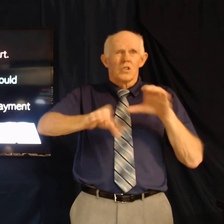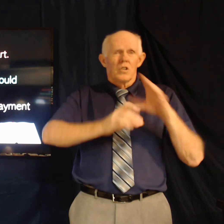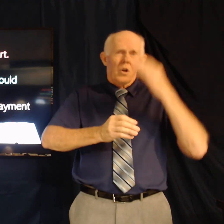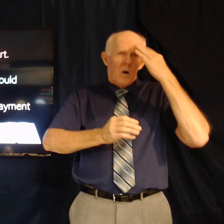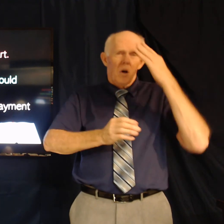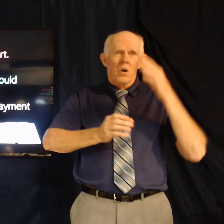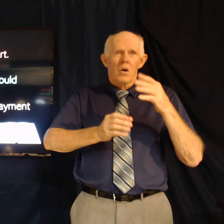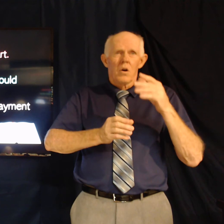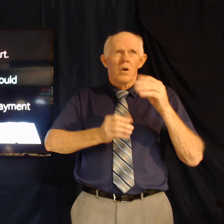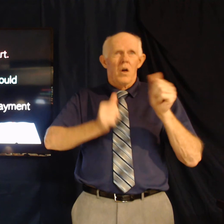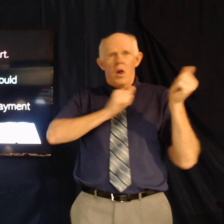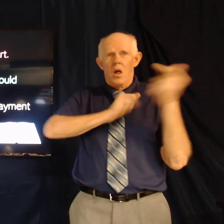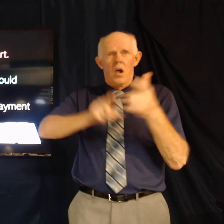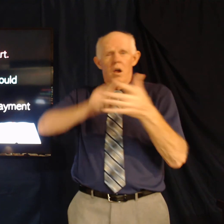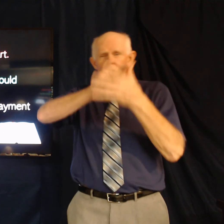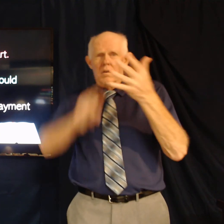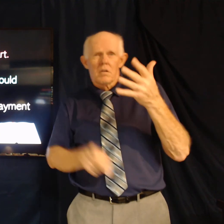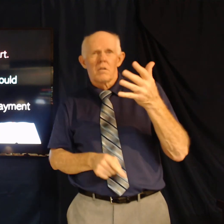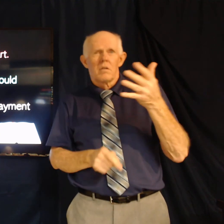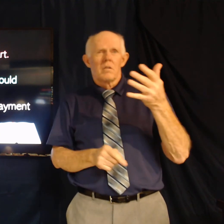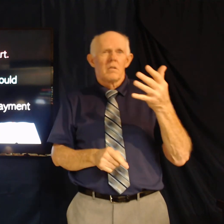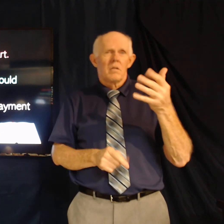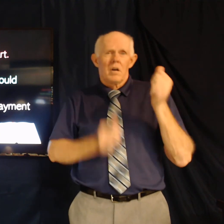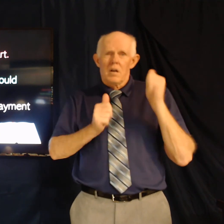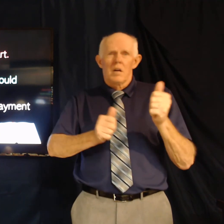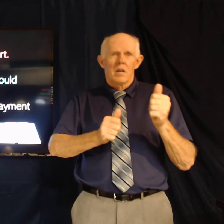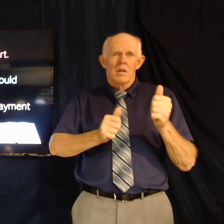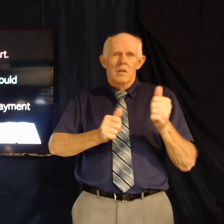The Lord can do. He knows and he can do all of these things.